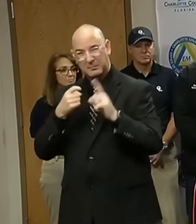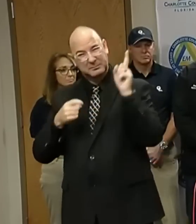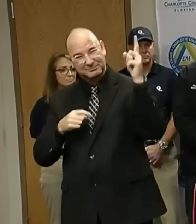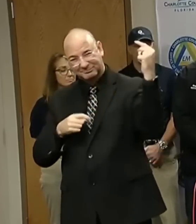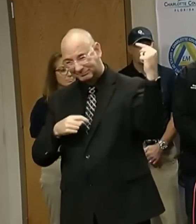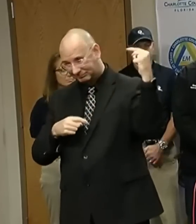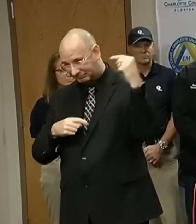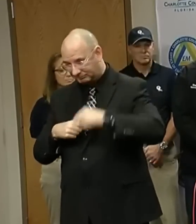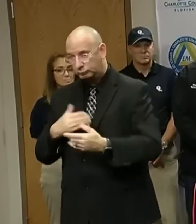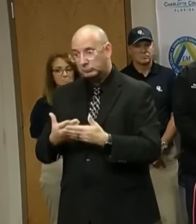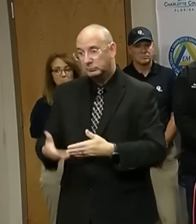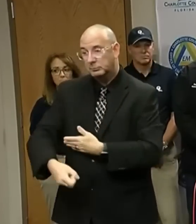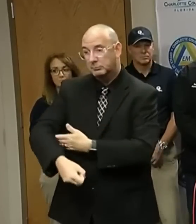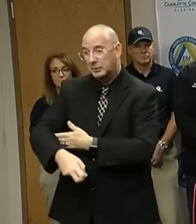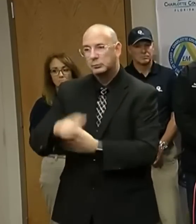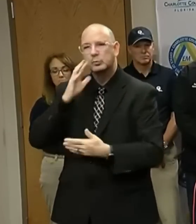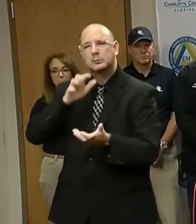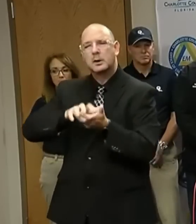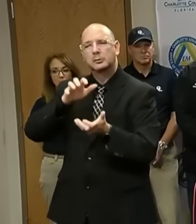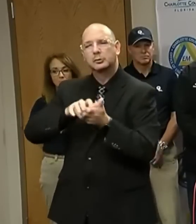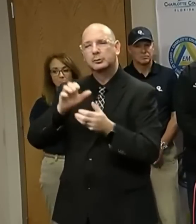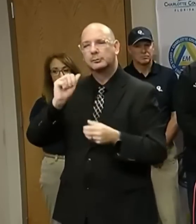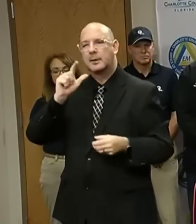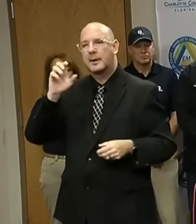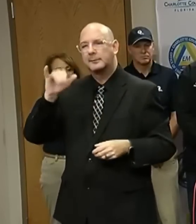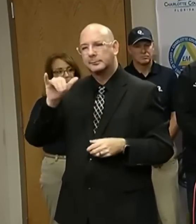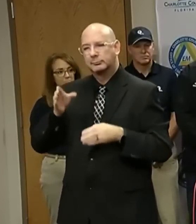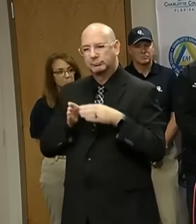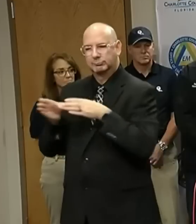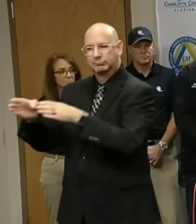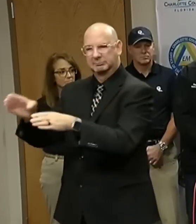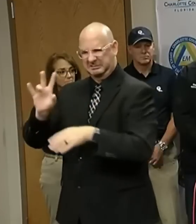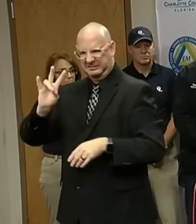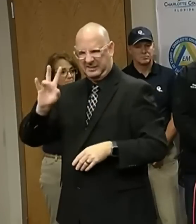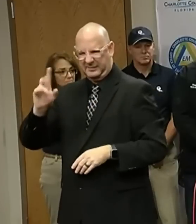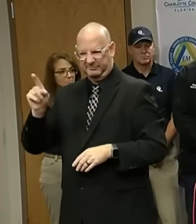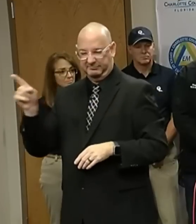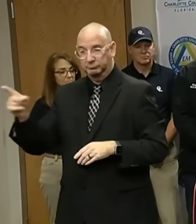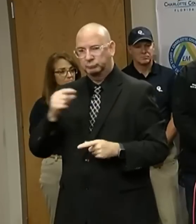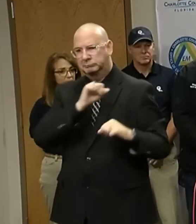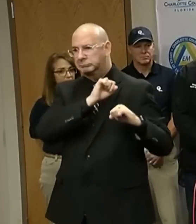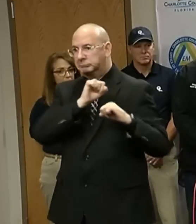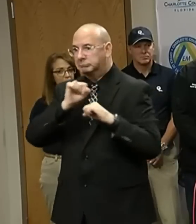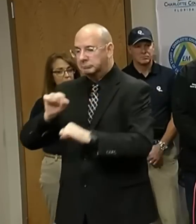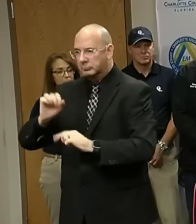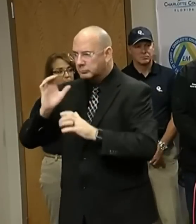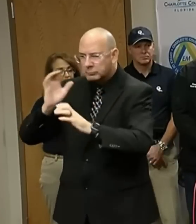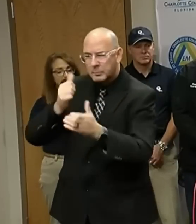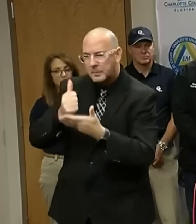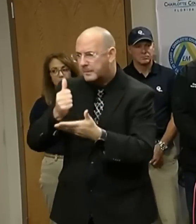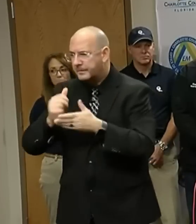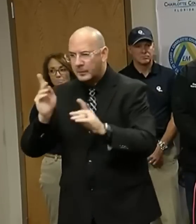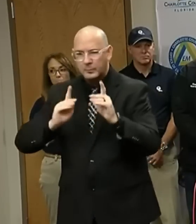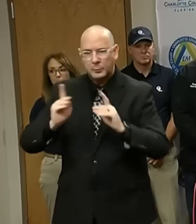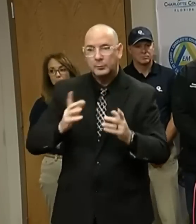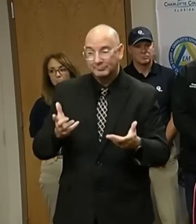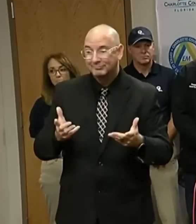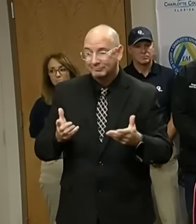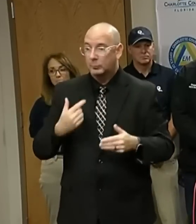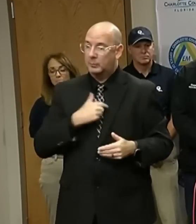on the door of tropical storm to be able to get in and help people. And so you look at these USAR teams that we've had over